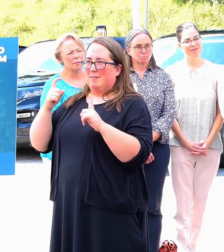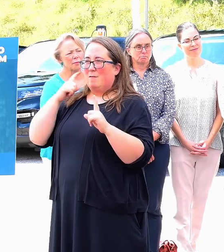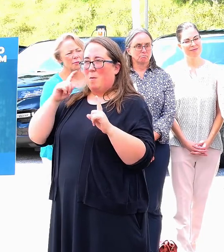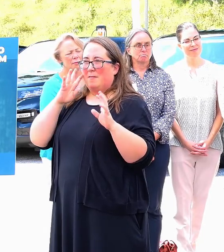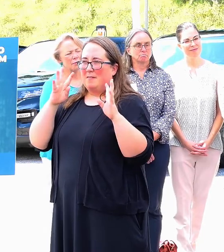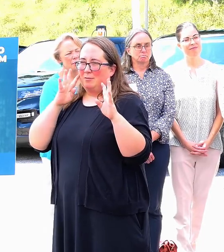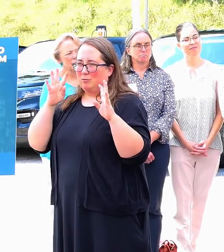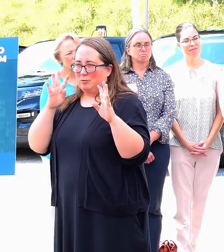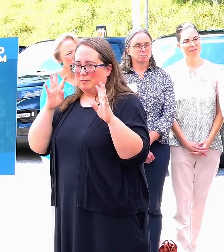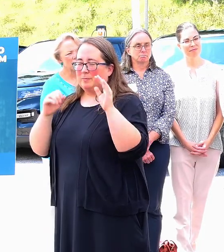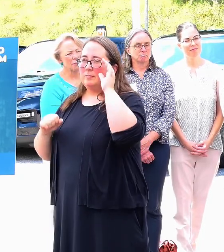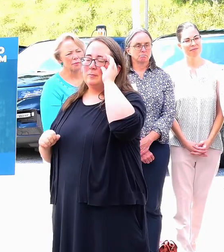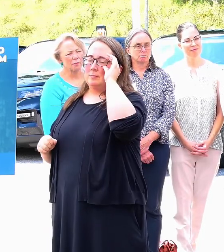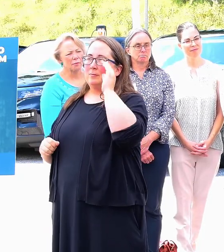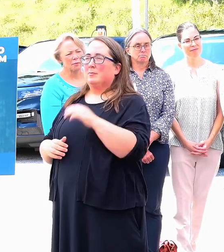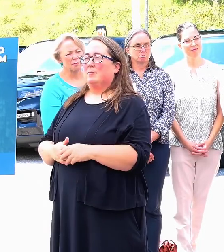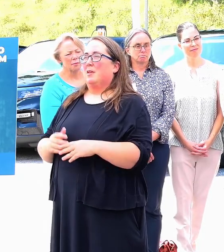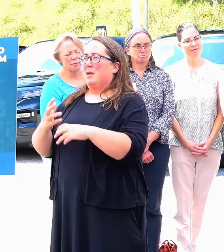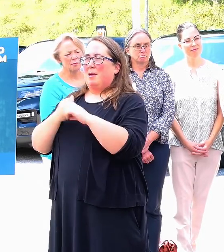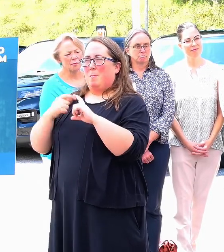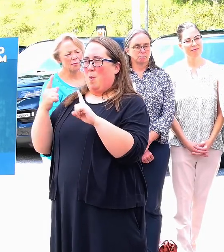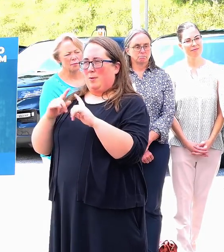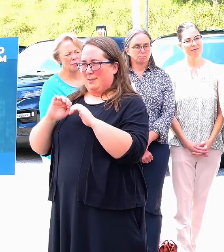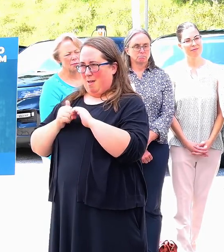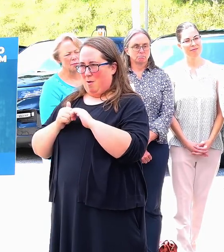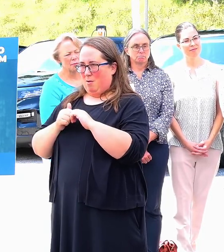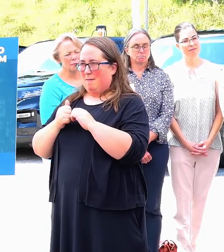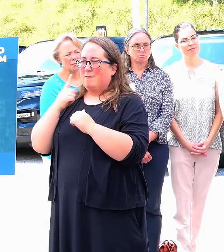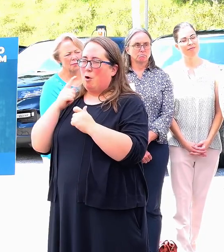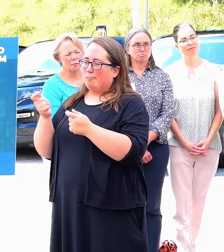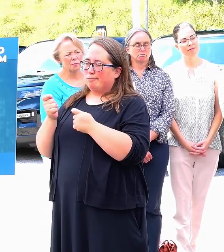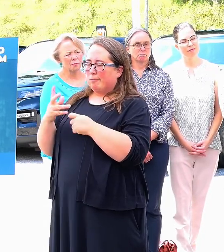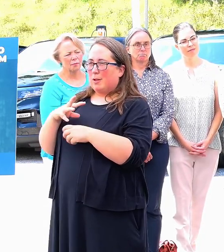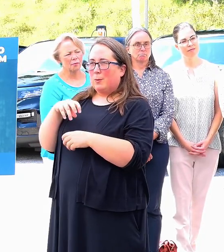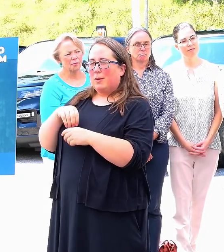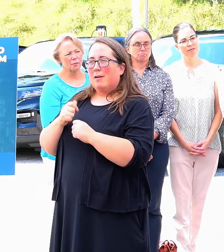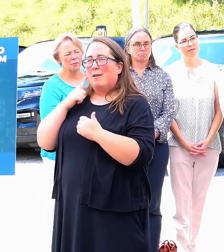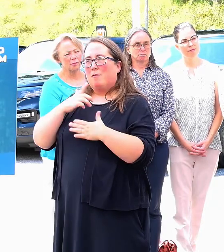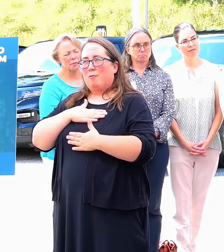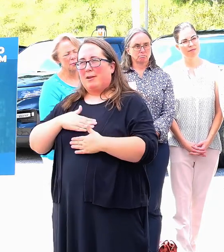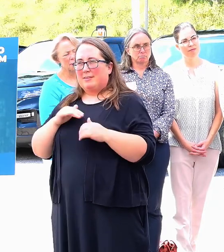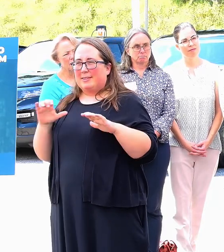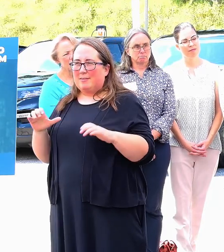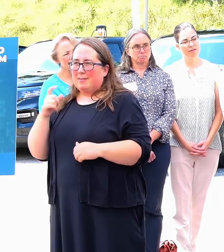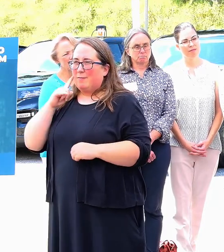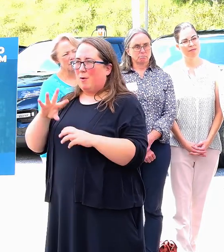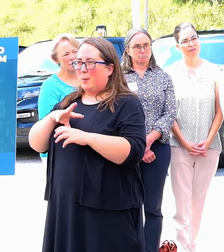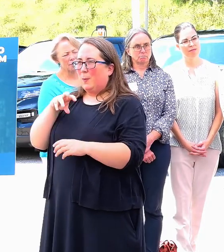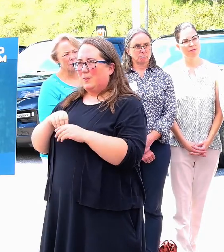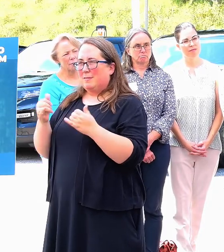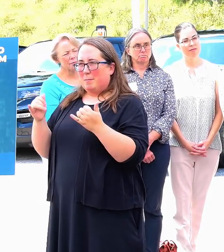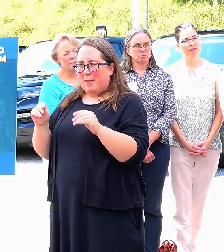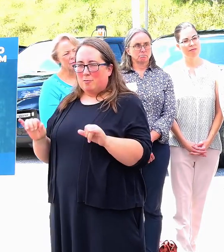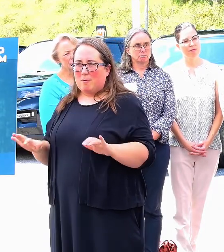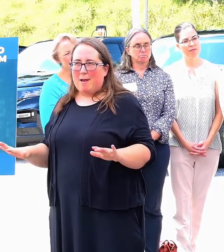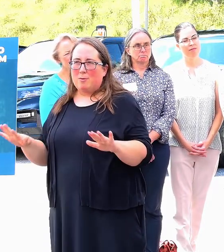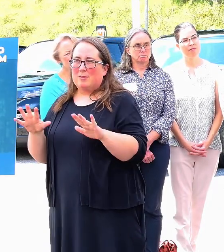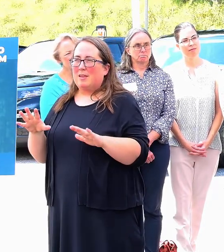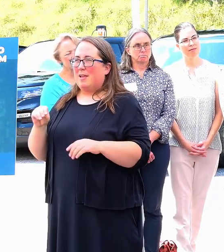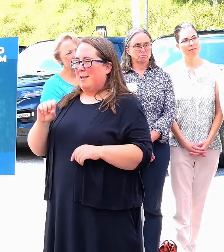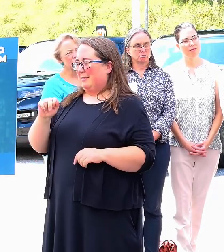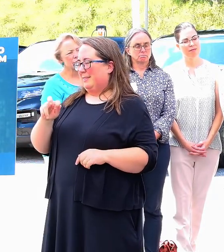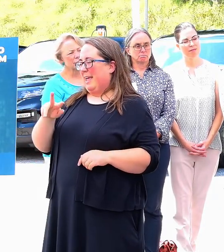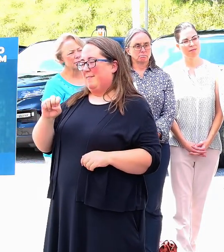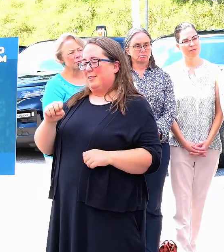innovation. We received those points for inclusivity in recreational activities for our inclusive playgrounds in